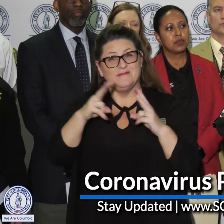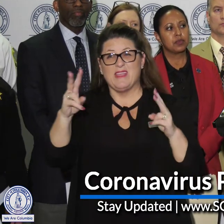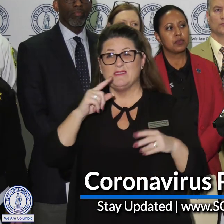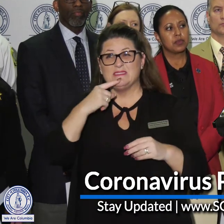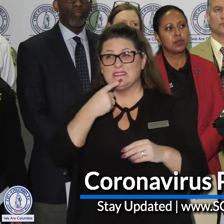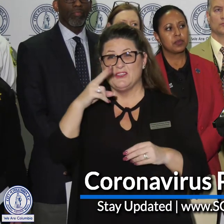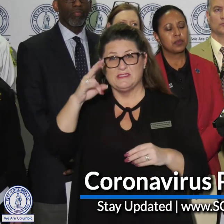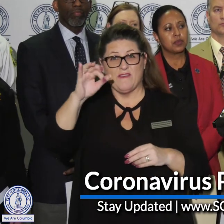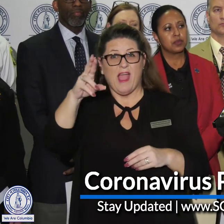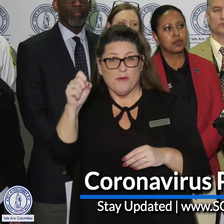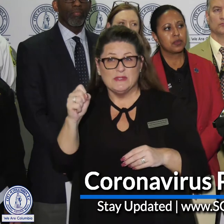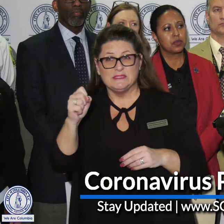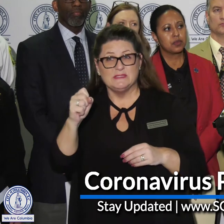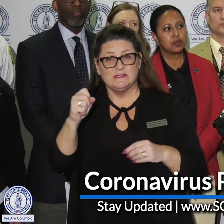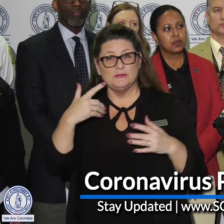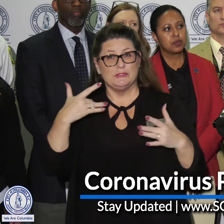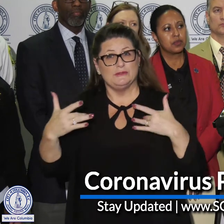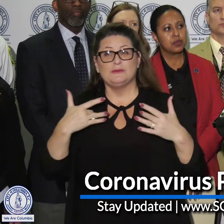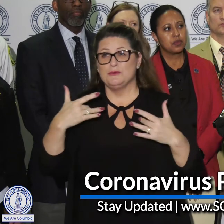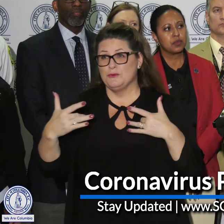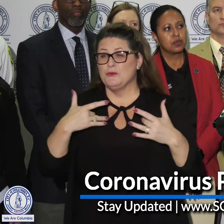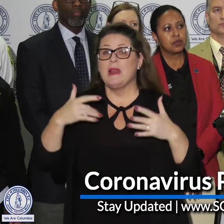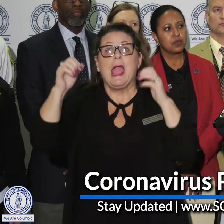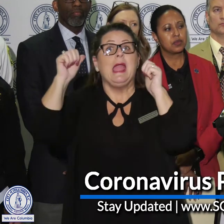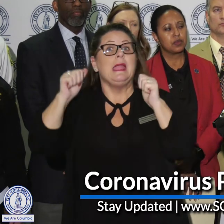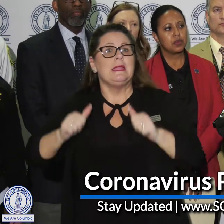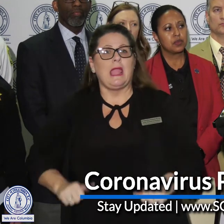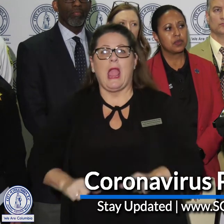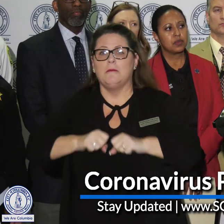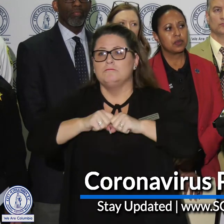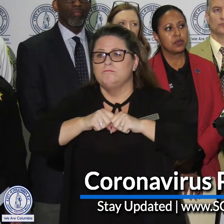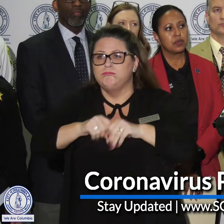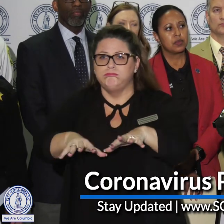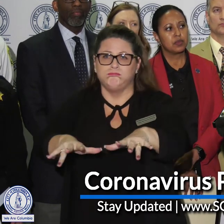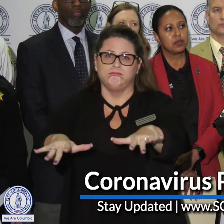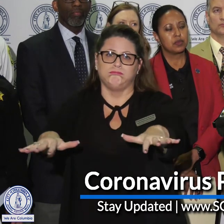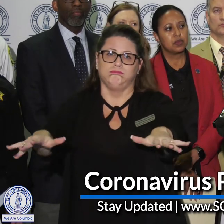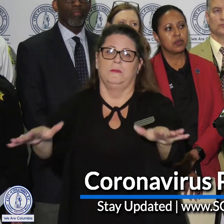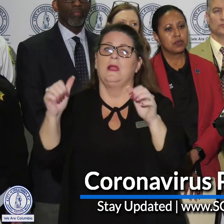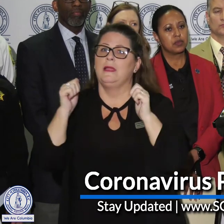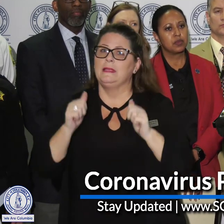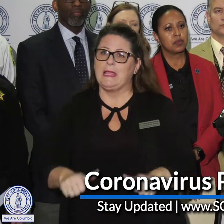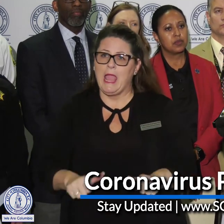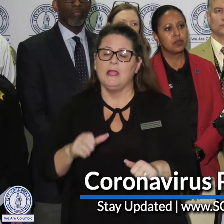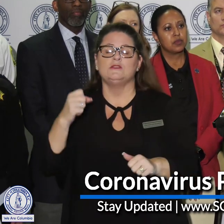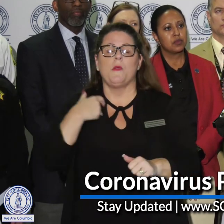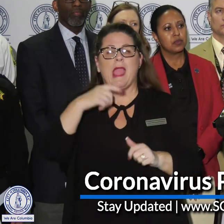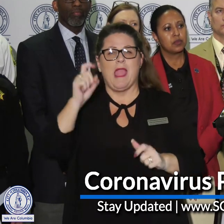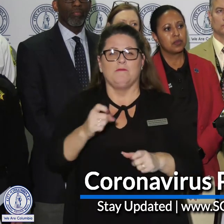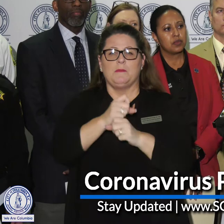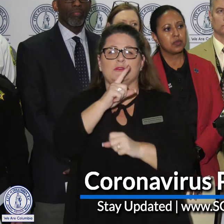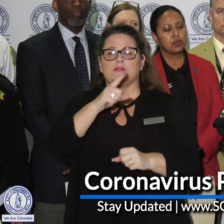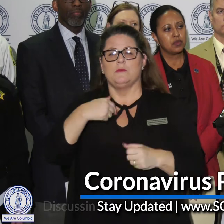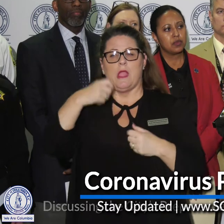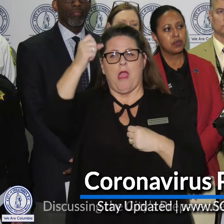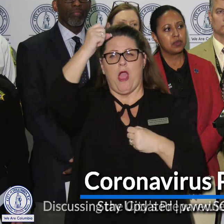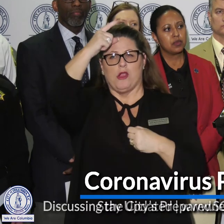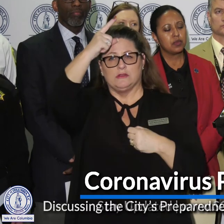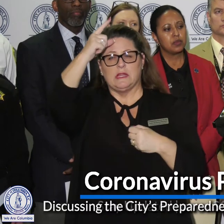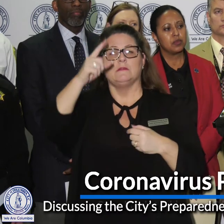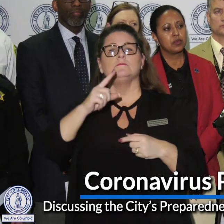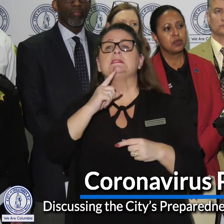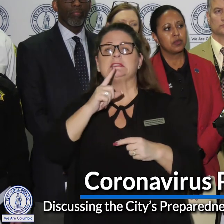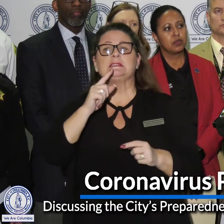virus. We're talking about potential epidemic and pandemic level. So we have to treat it with the gravity that it